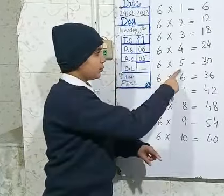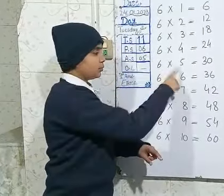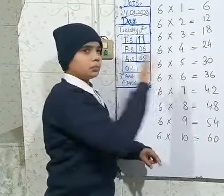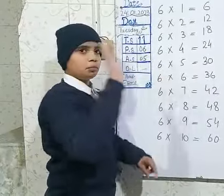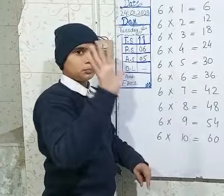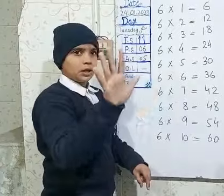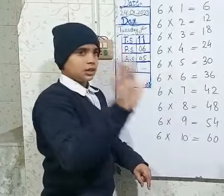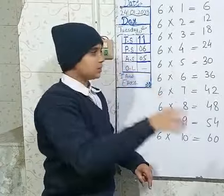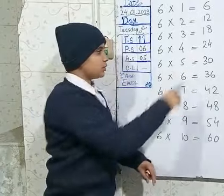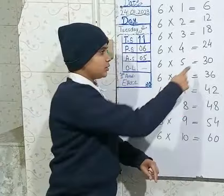5s are